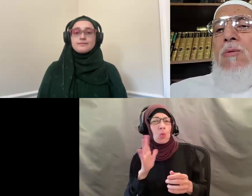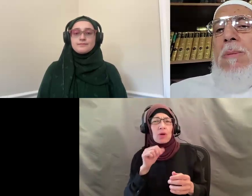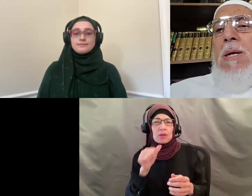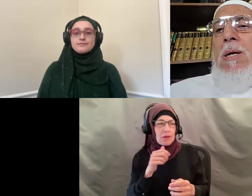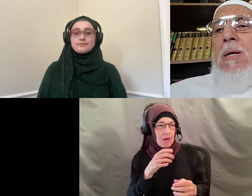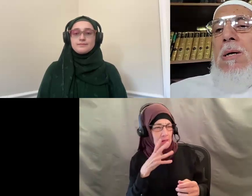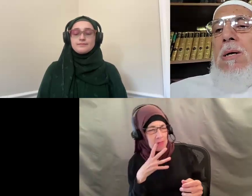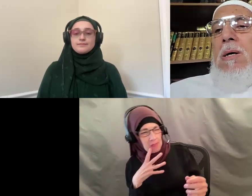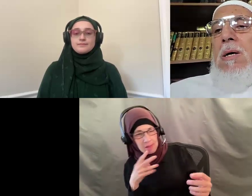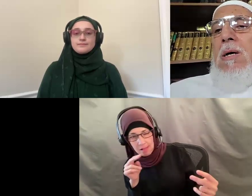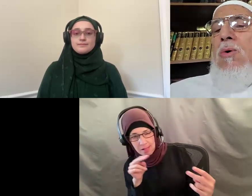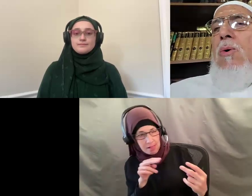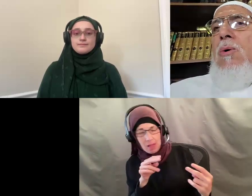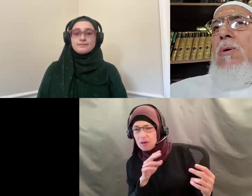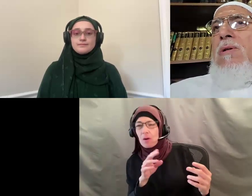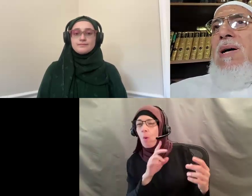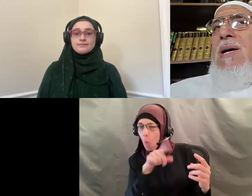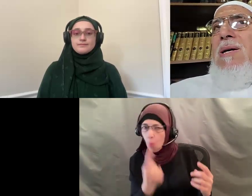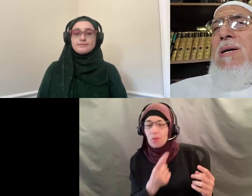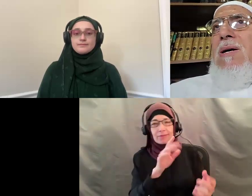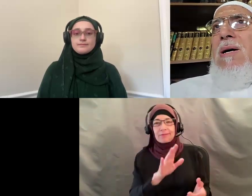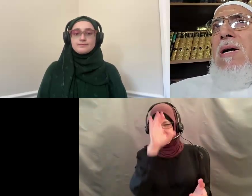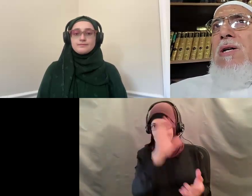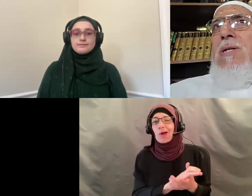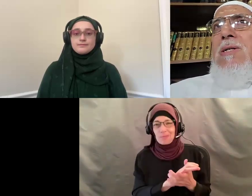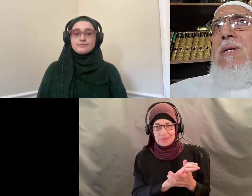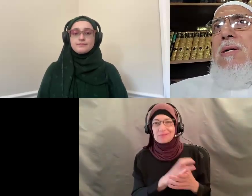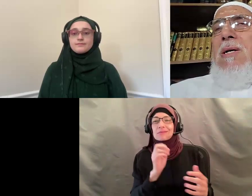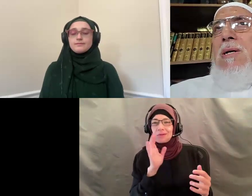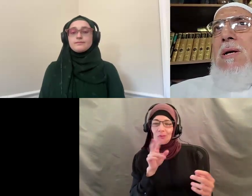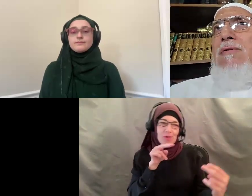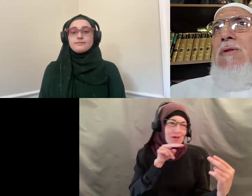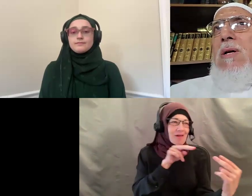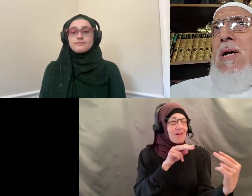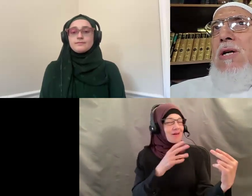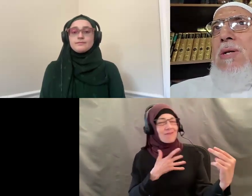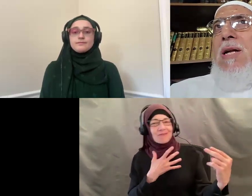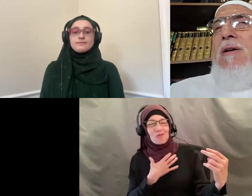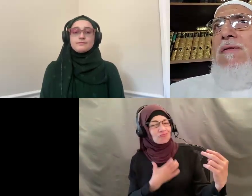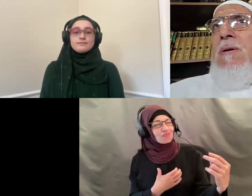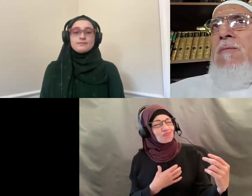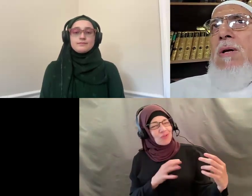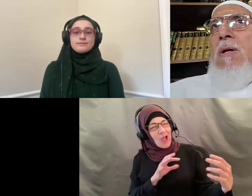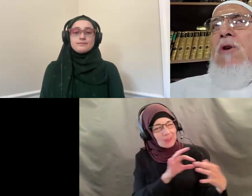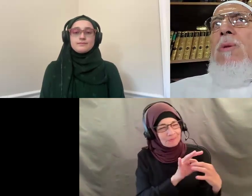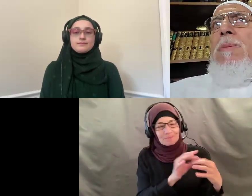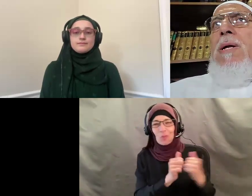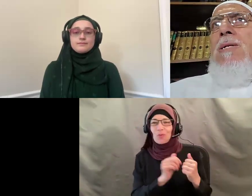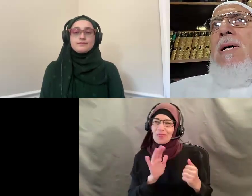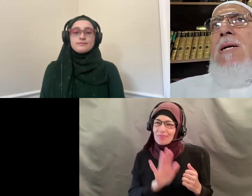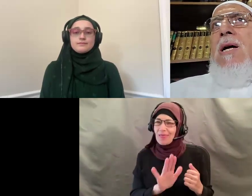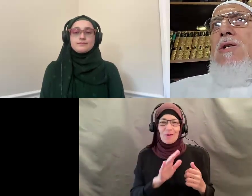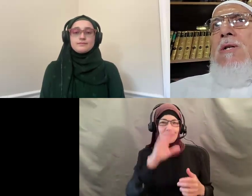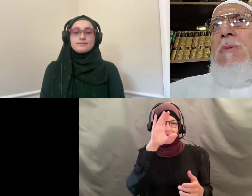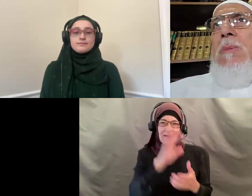men and women who die a righteous after a righteous life, they will be